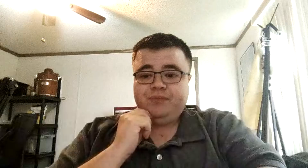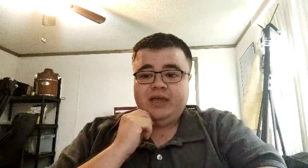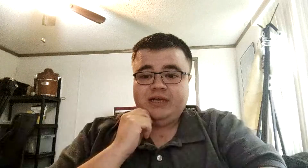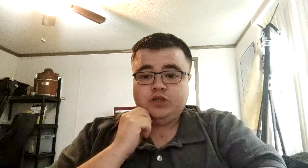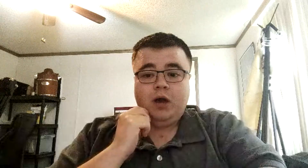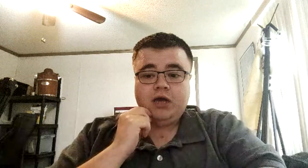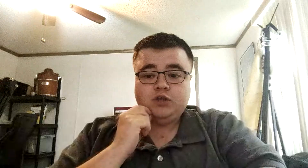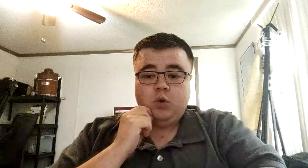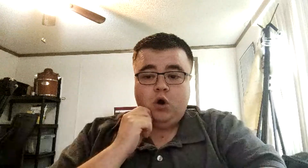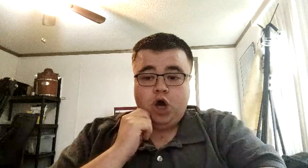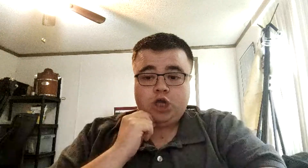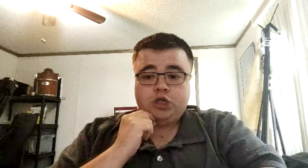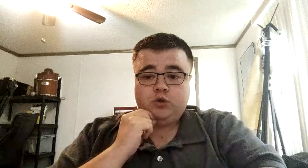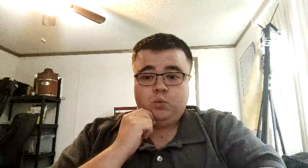He tried to argue